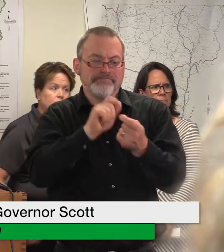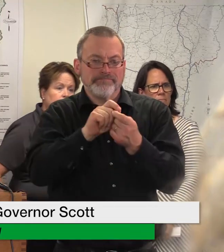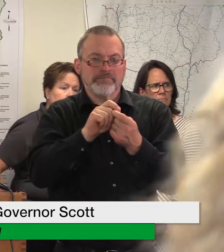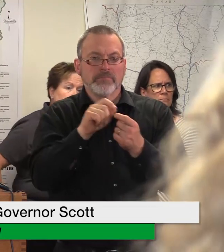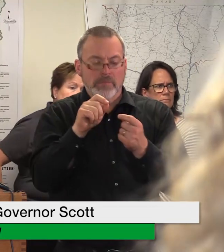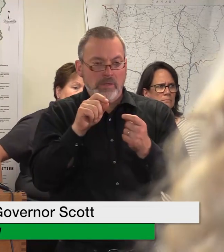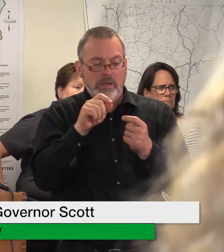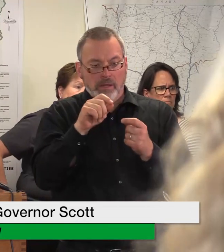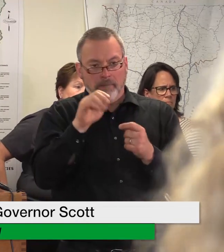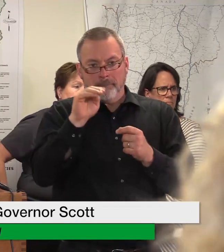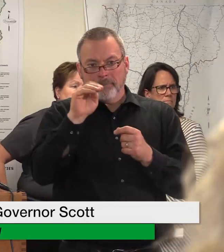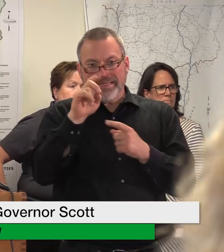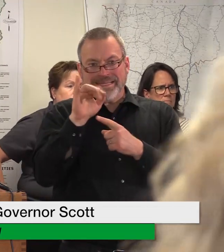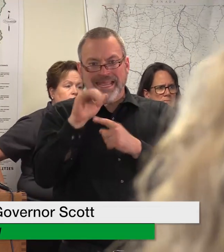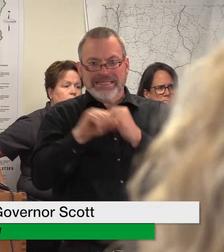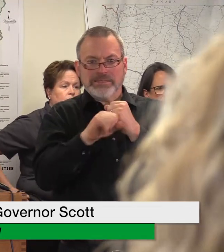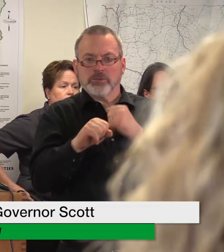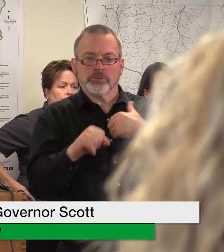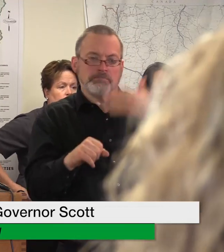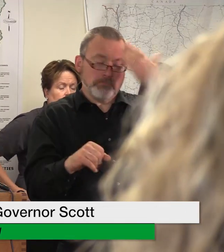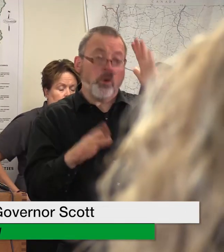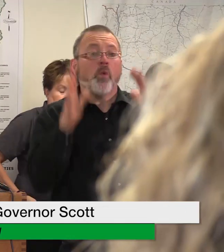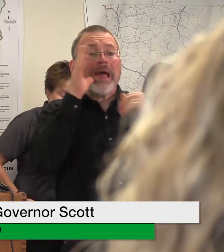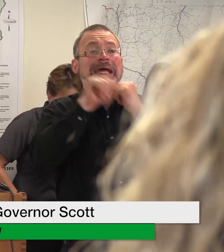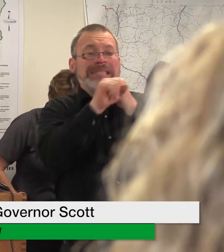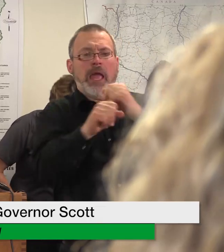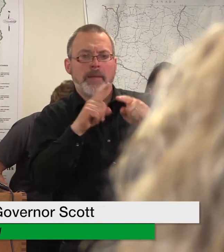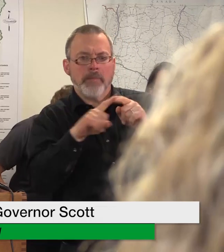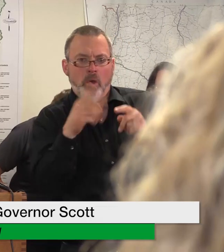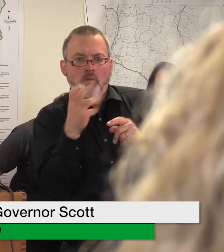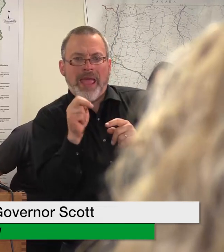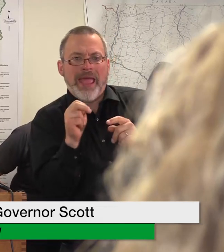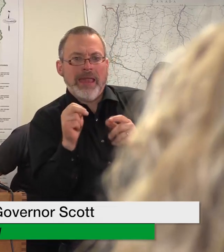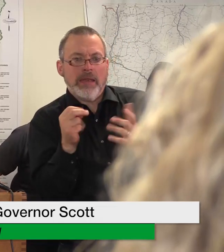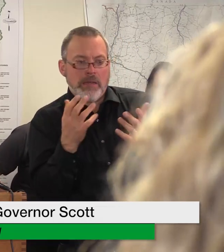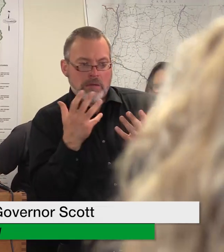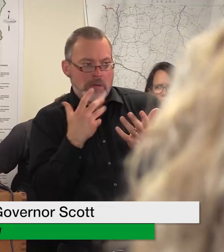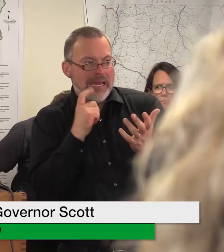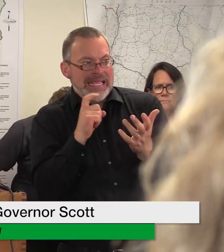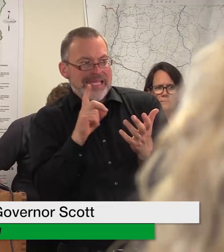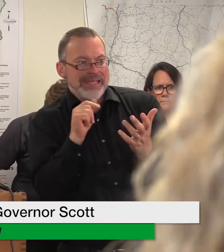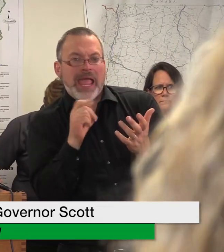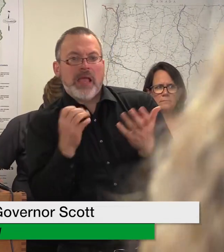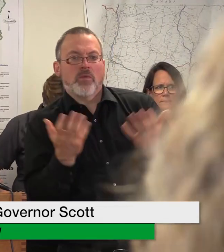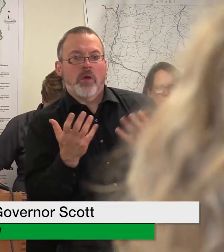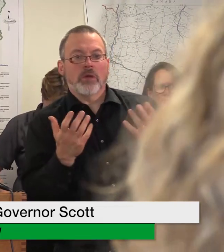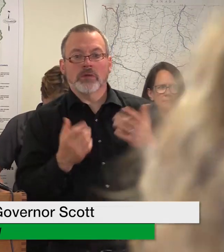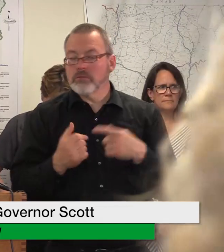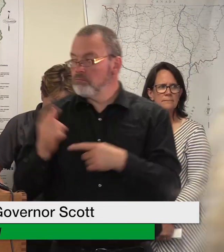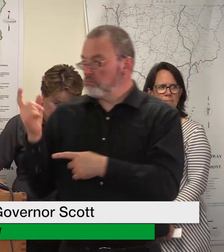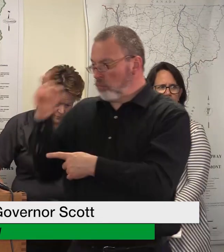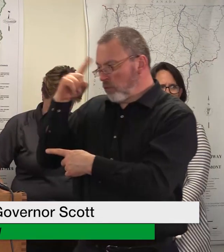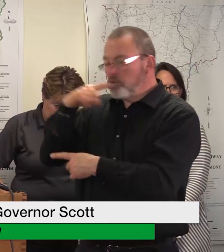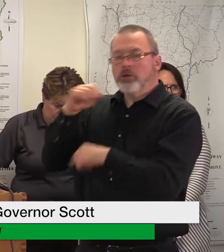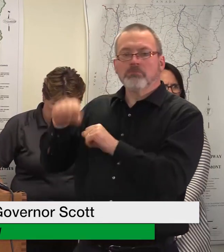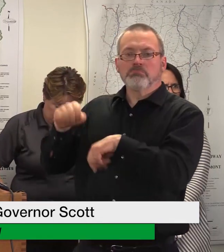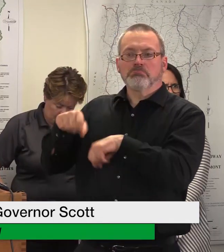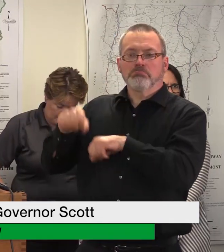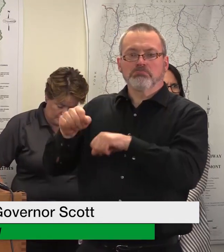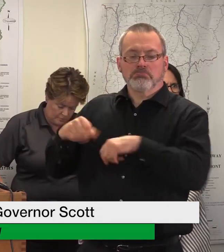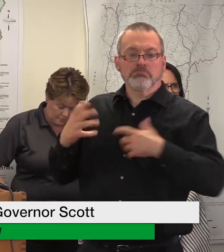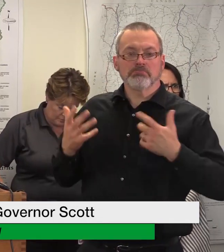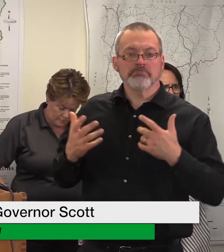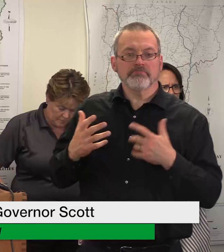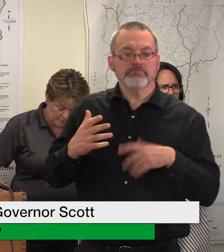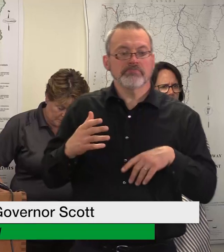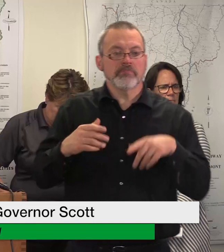Okay. So it will be extended, but waiting for the date. I assume so. Okay. But.